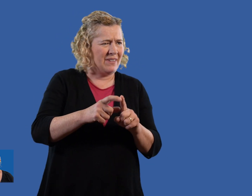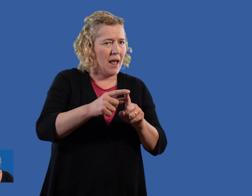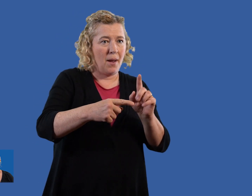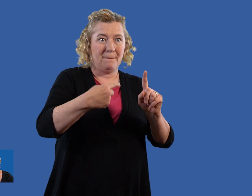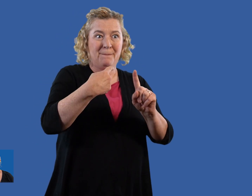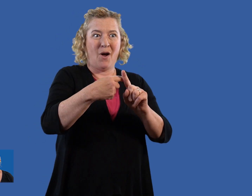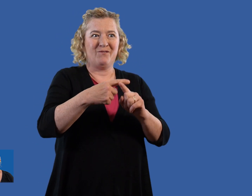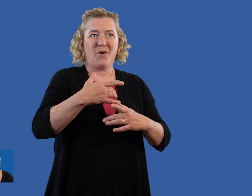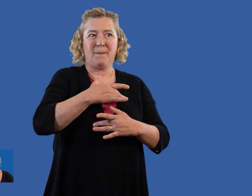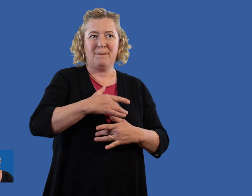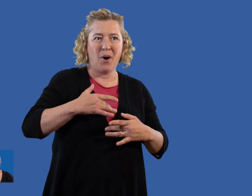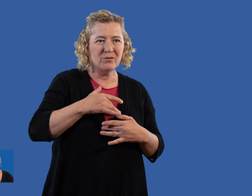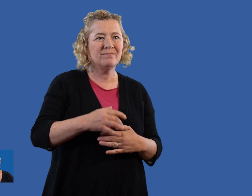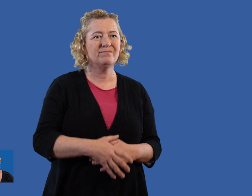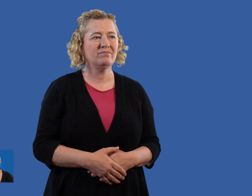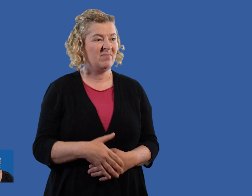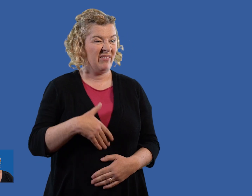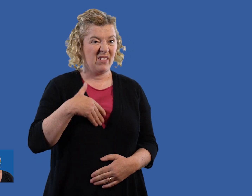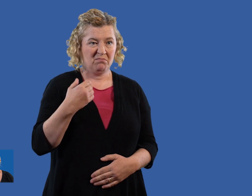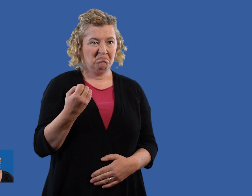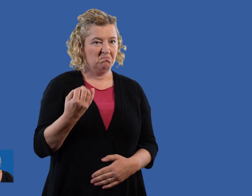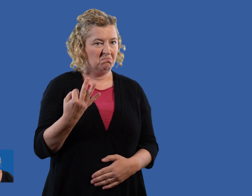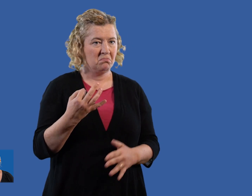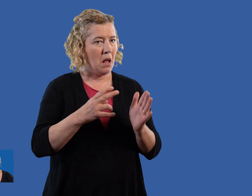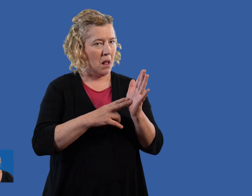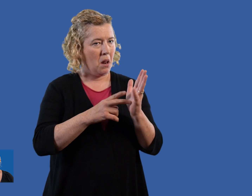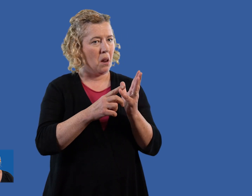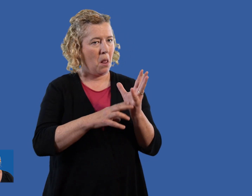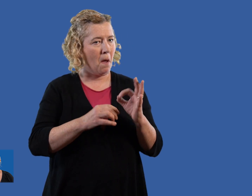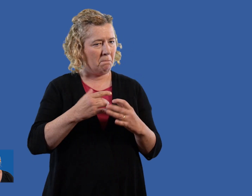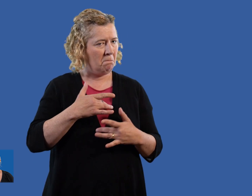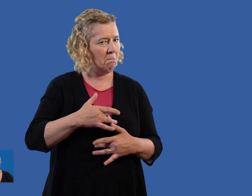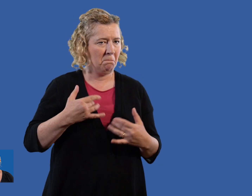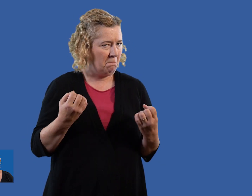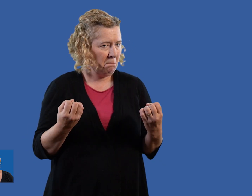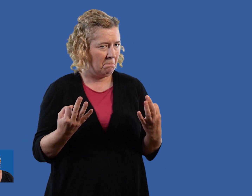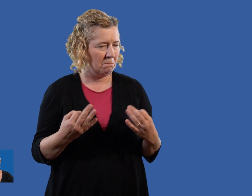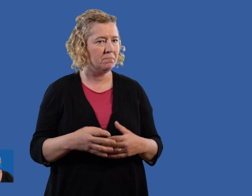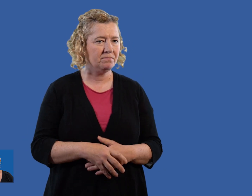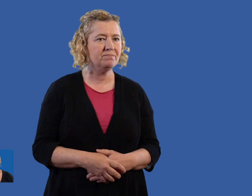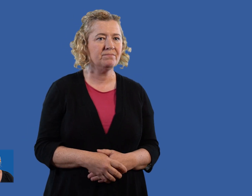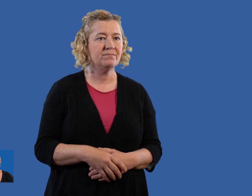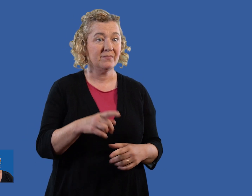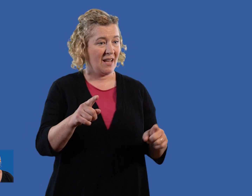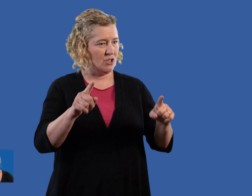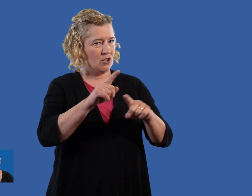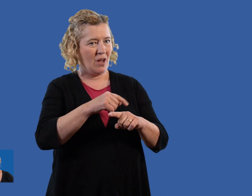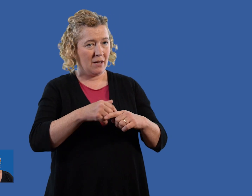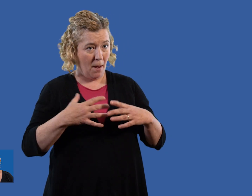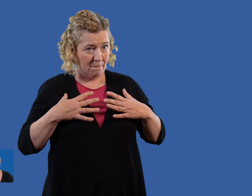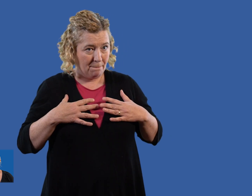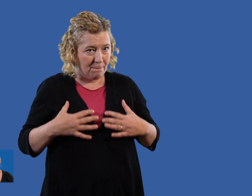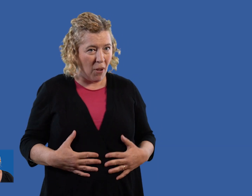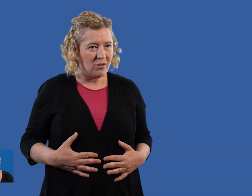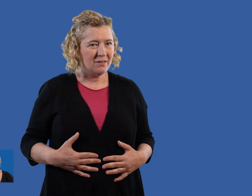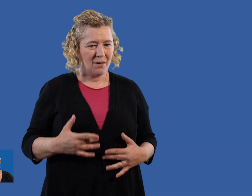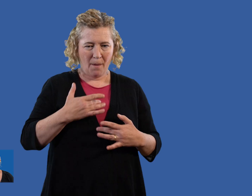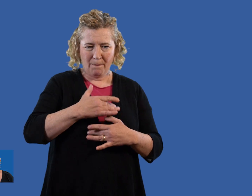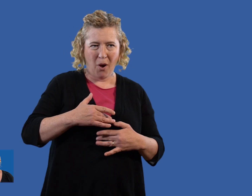experiencing positive emotions, feeling emotionally numb, and changes in physical and emotional